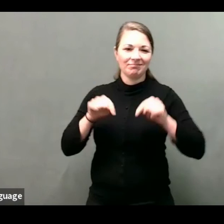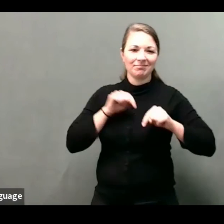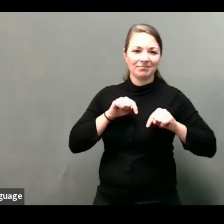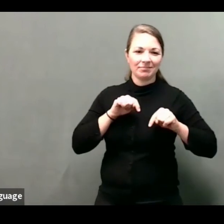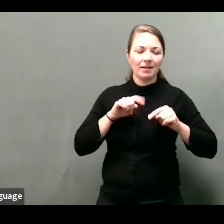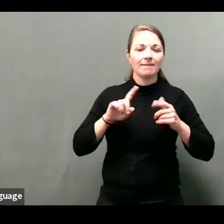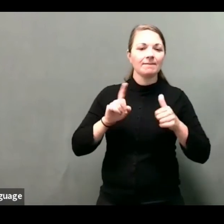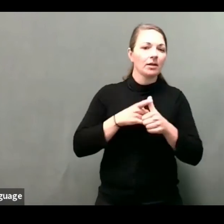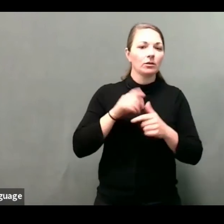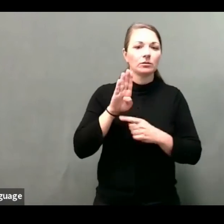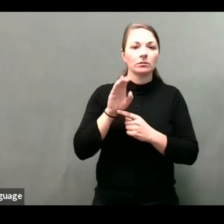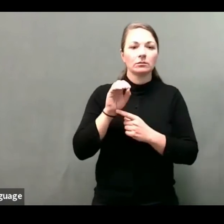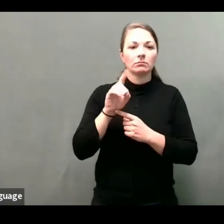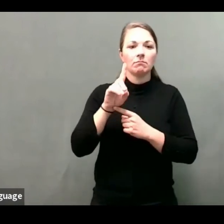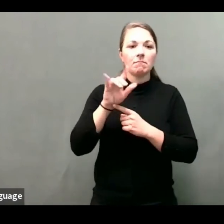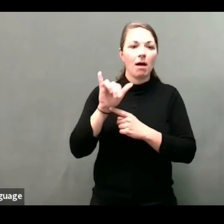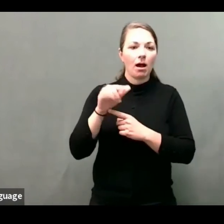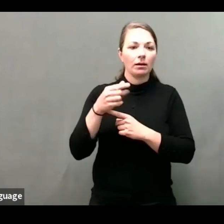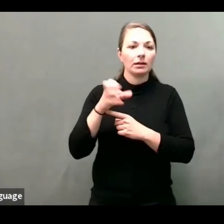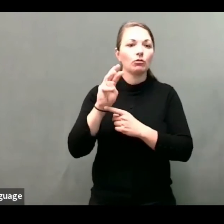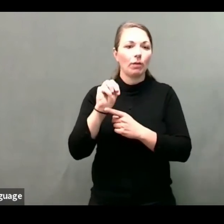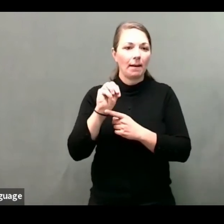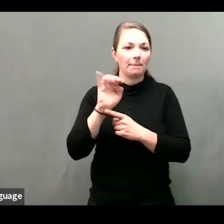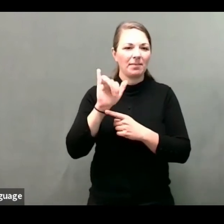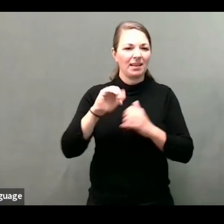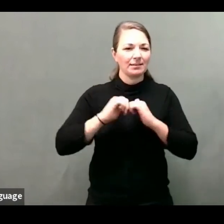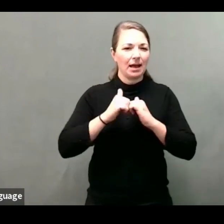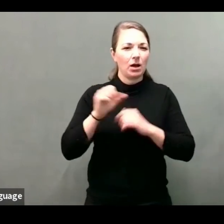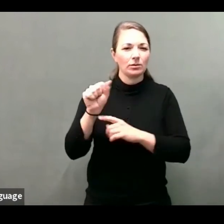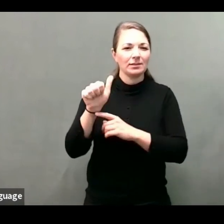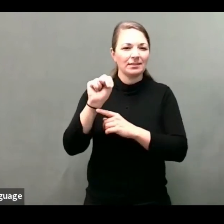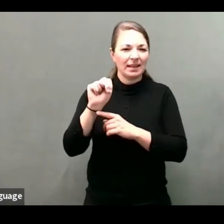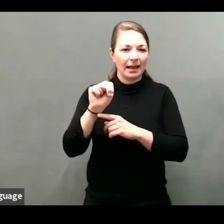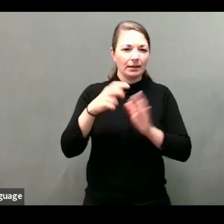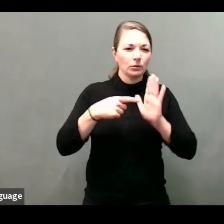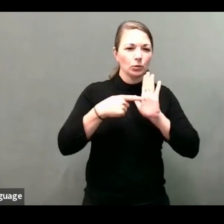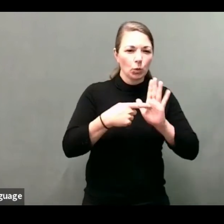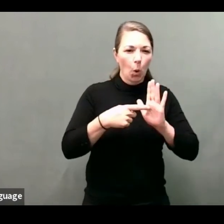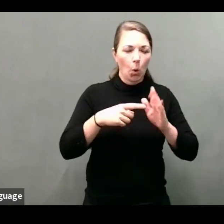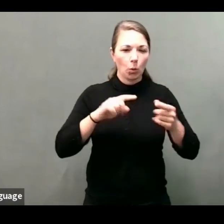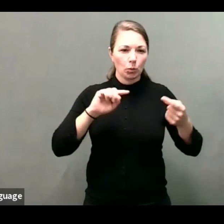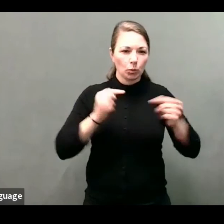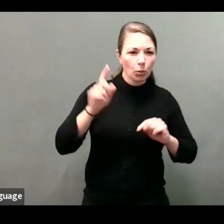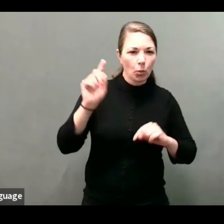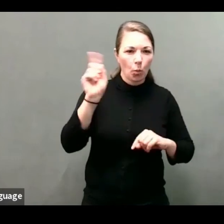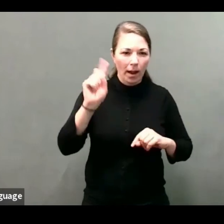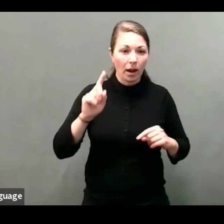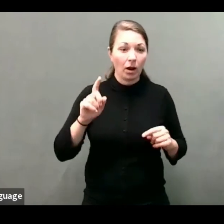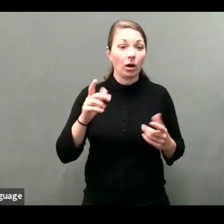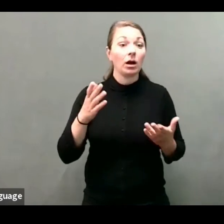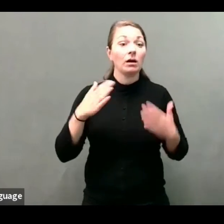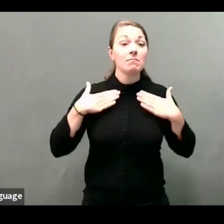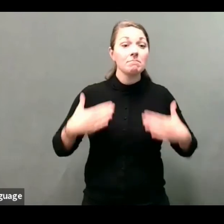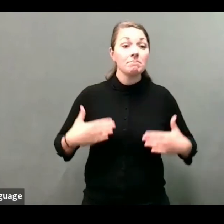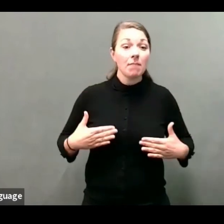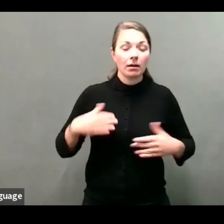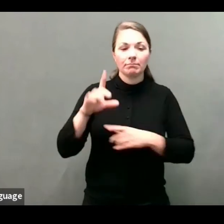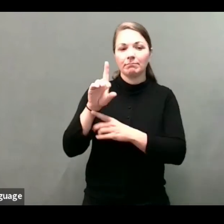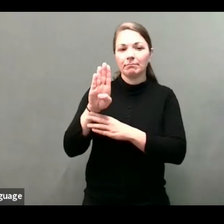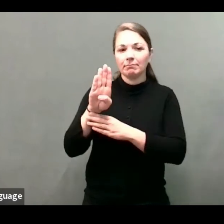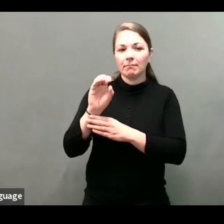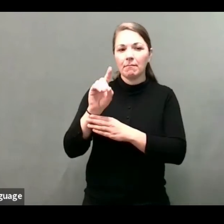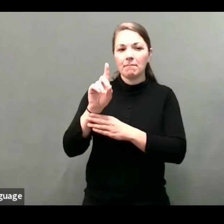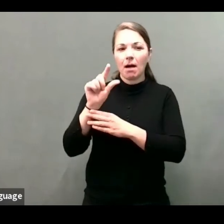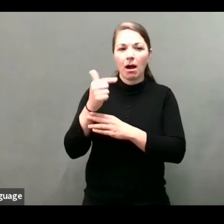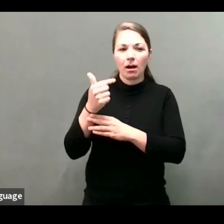about bodygrams, which is the way that SANEs document injuries. And so bodygrams are just these kind of